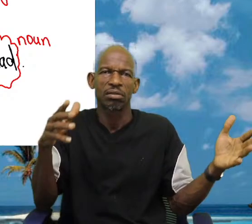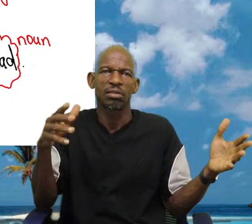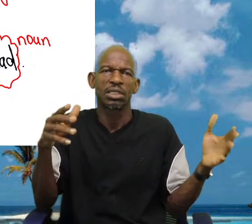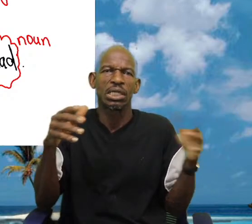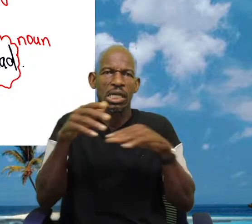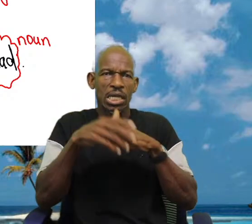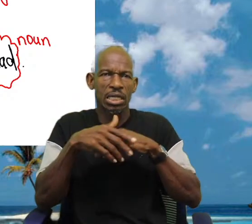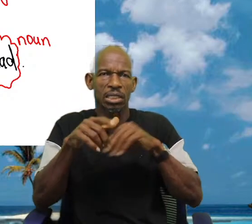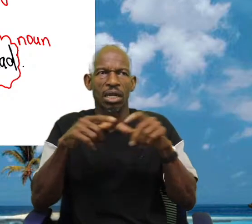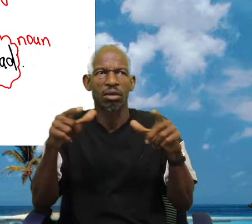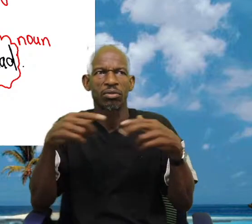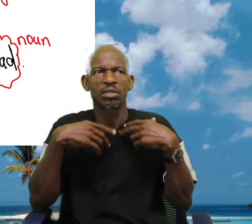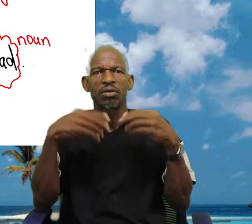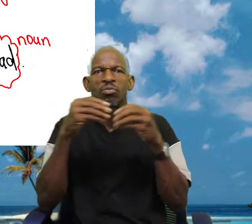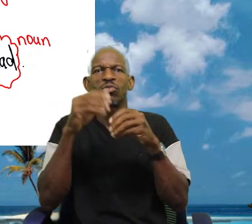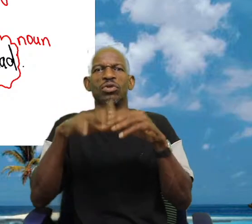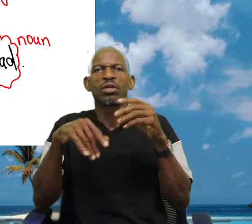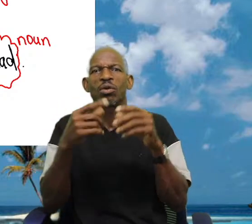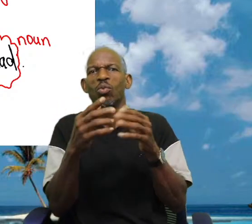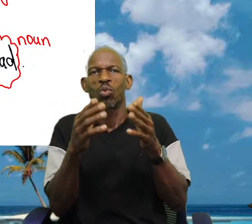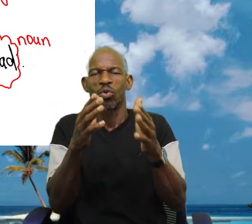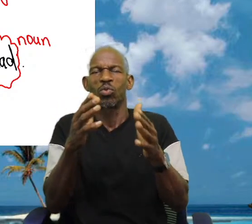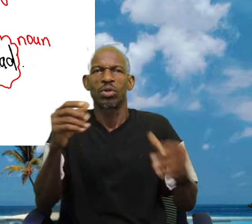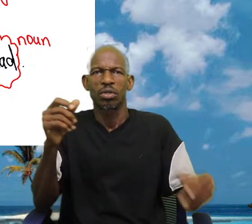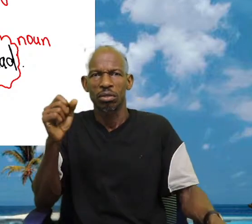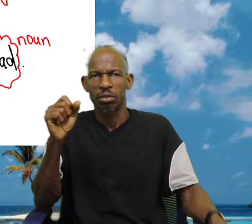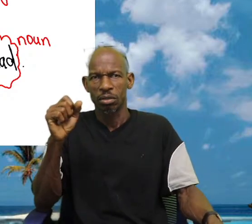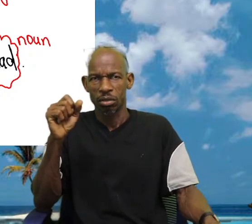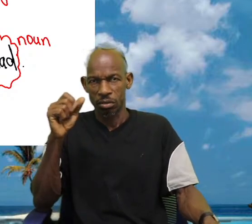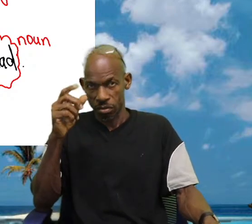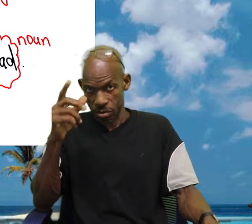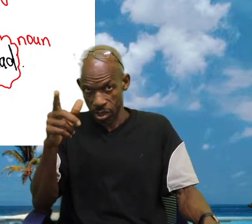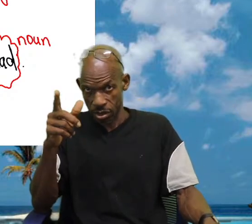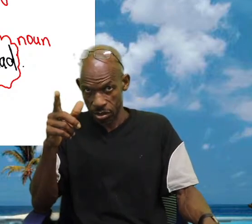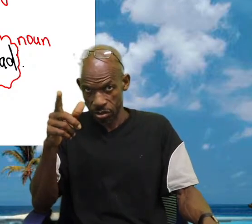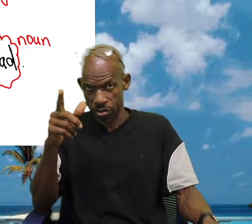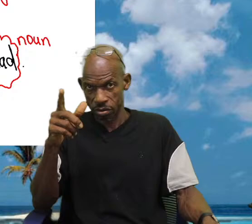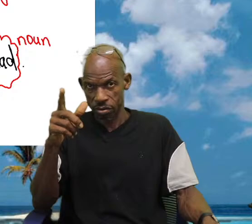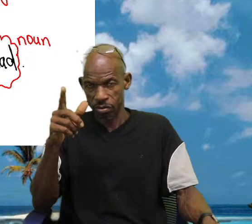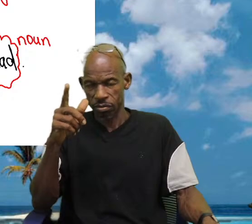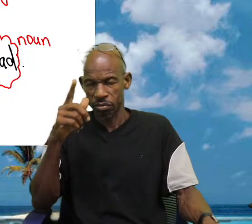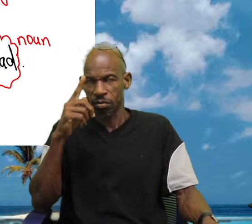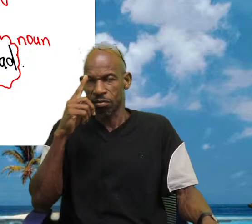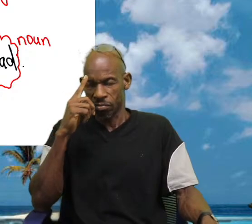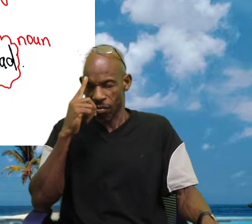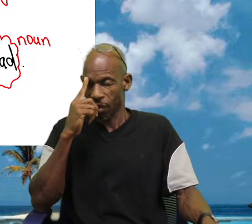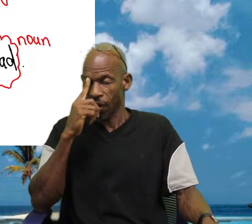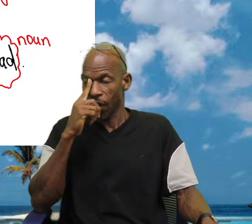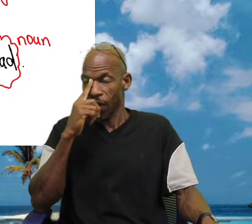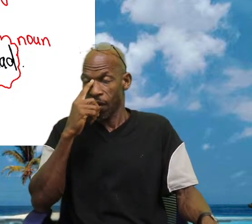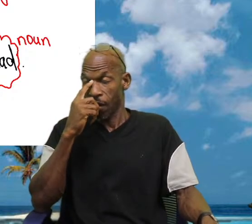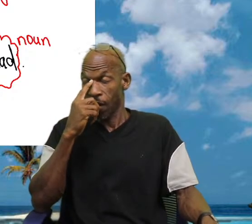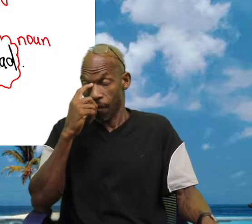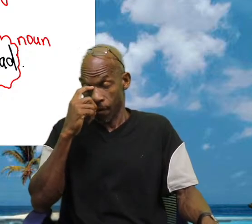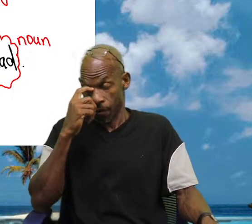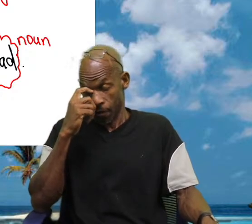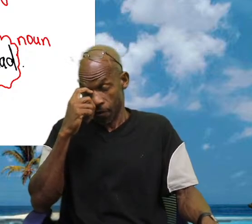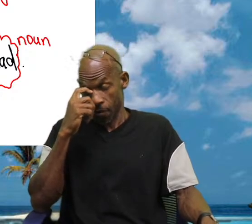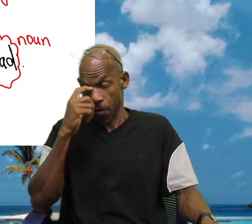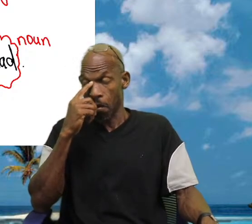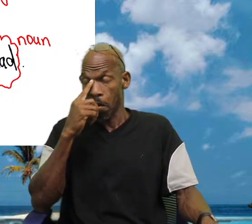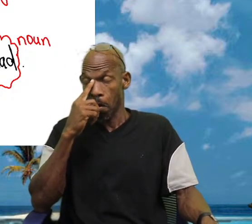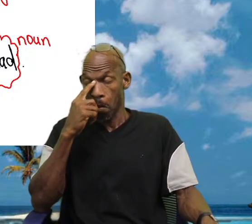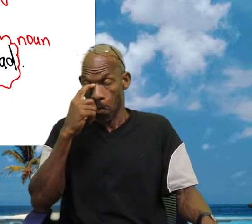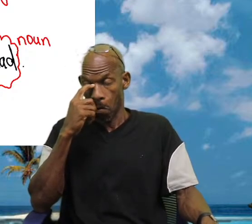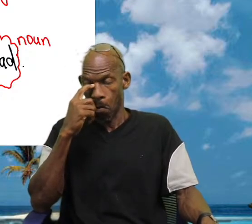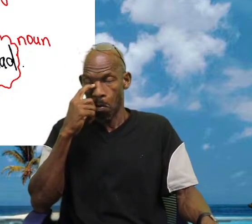ways. But you need to know them bit by bit. So that's why we're building it up from level 1 to level 2. So that we're adding.